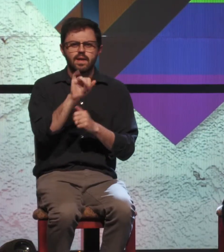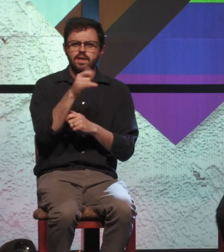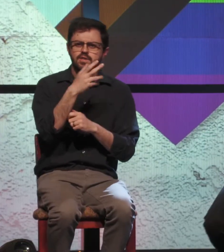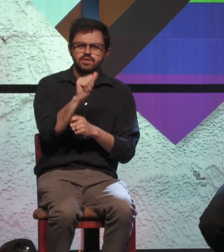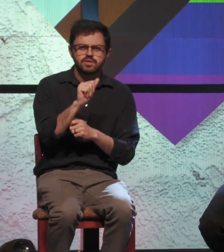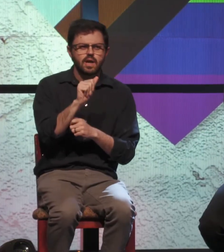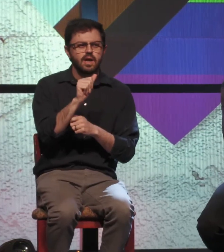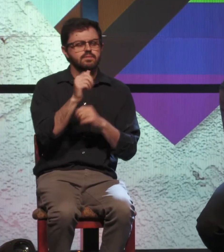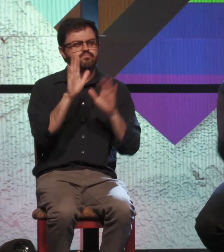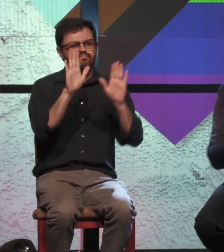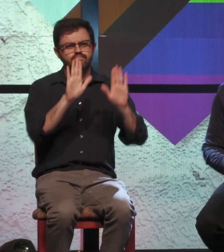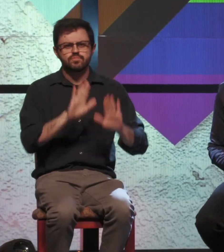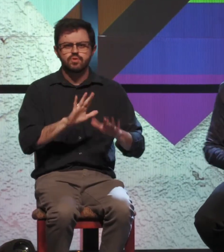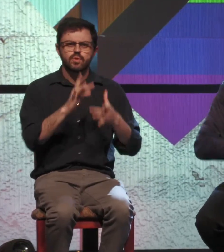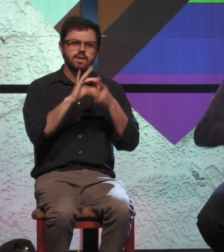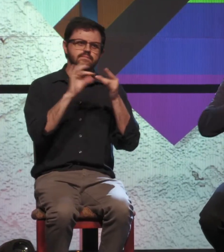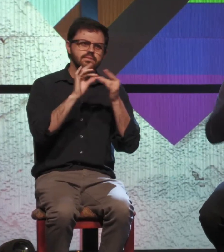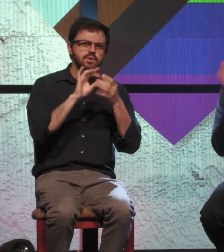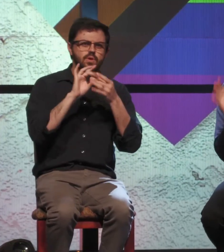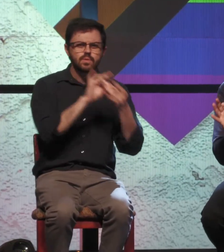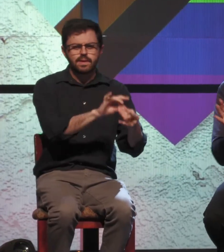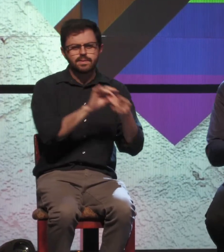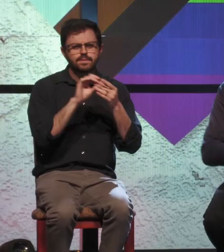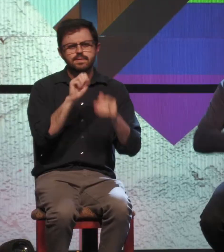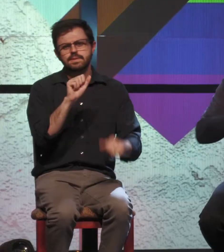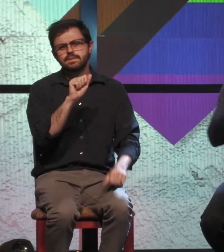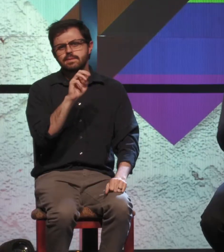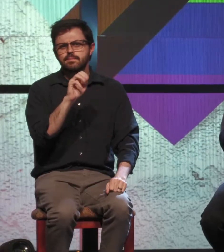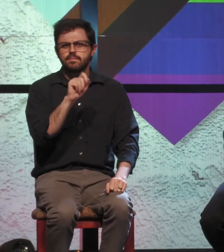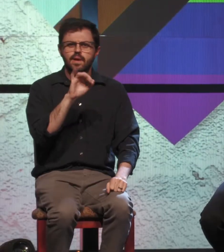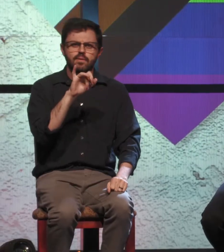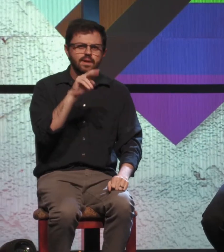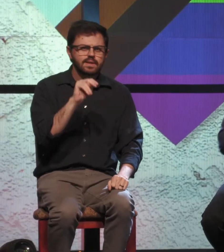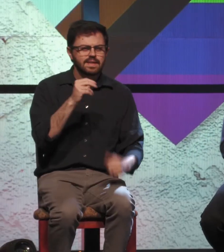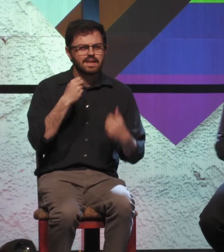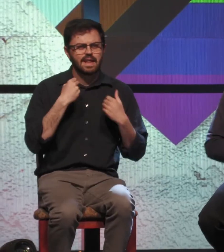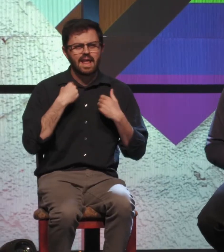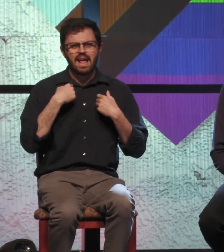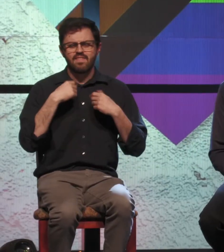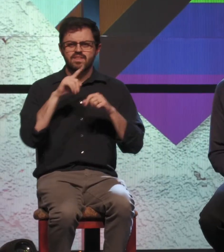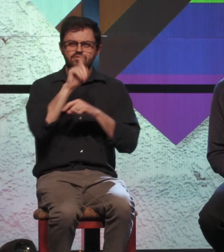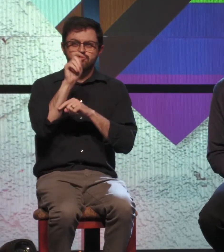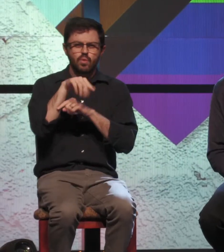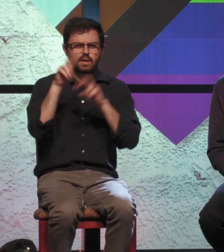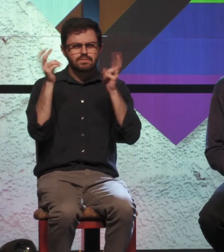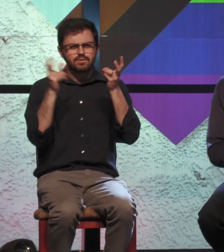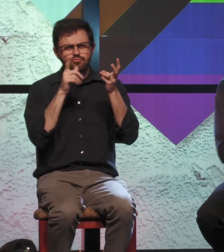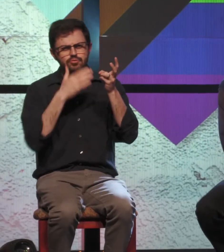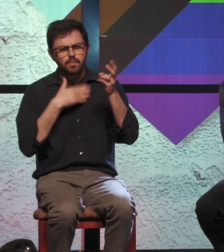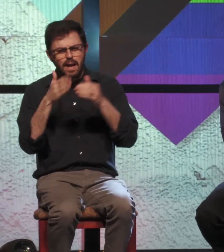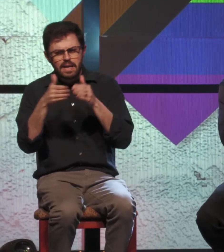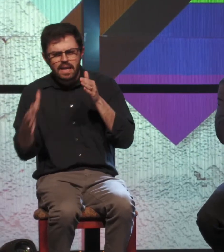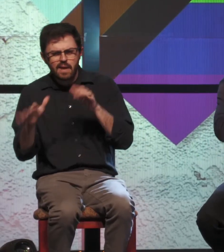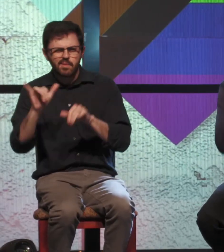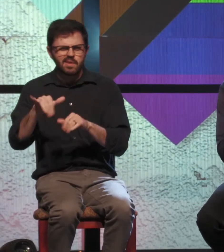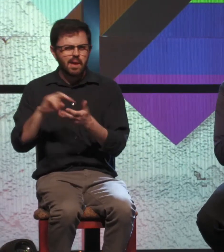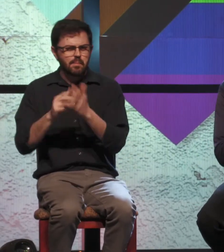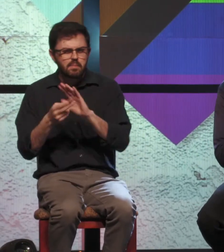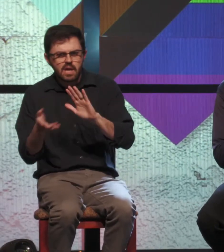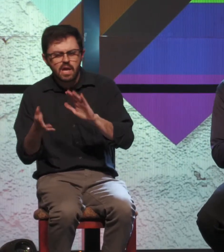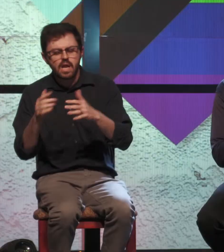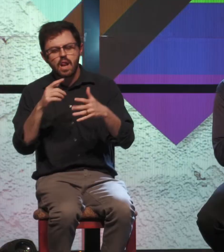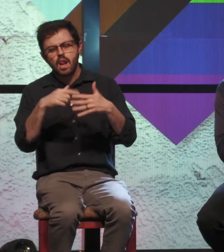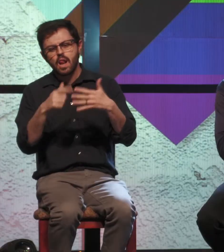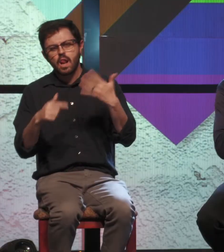great parable of the Samaritan and the question that was asked, who's my neighbor? What does that look like? And then we kind of went into